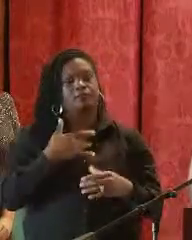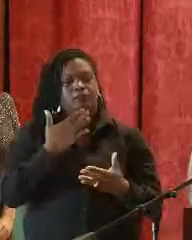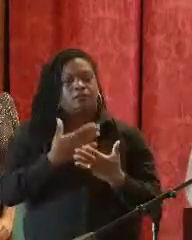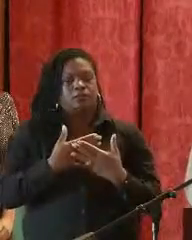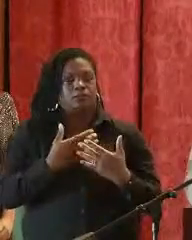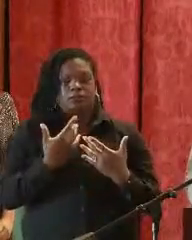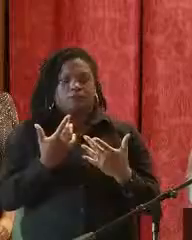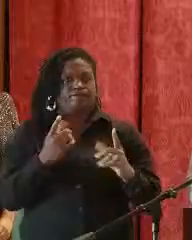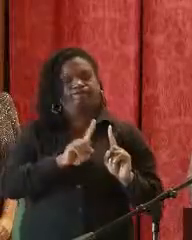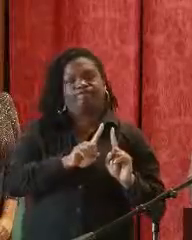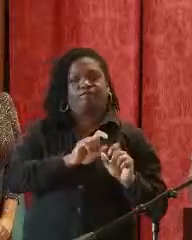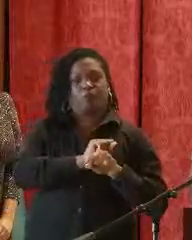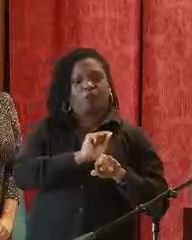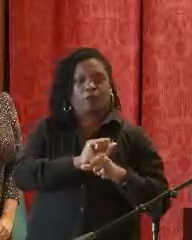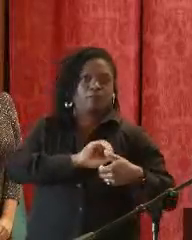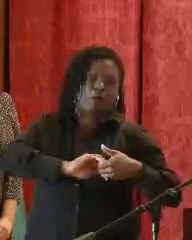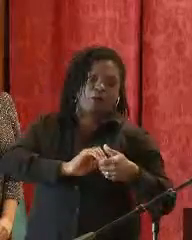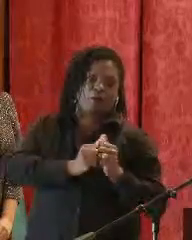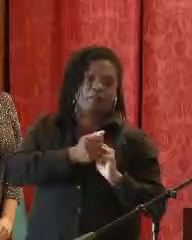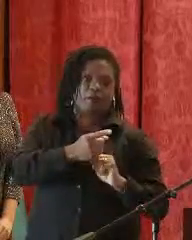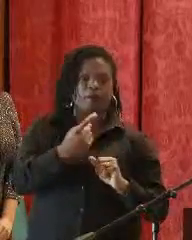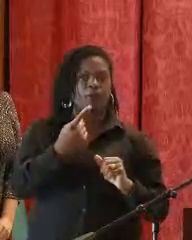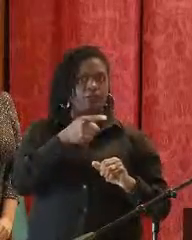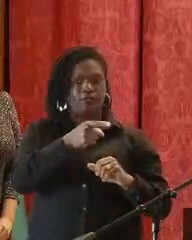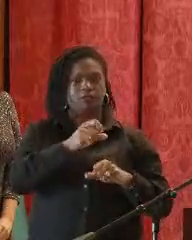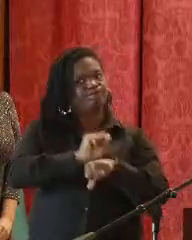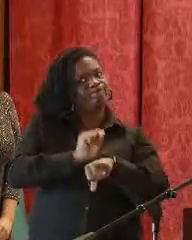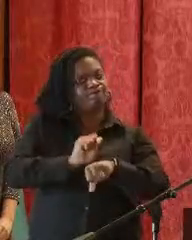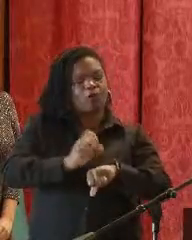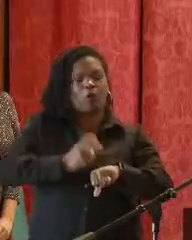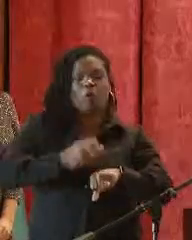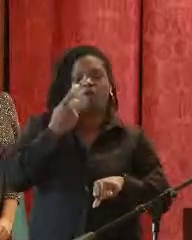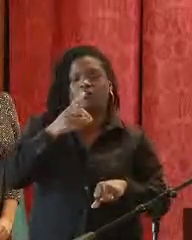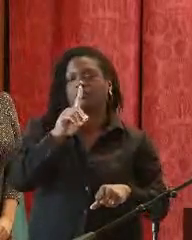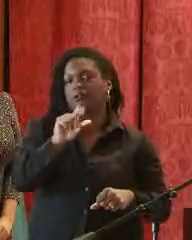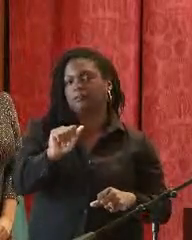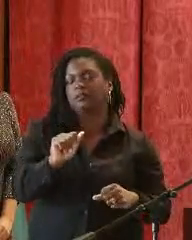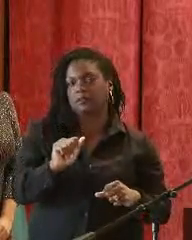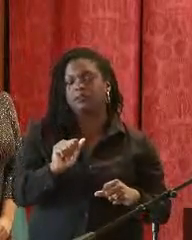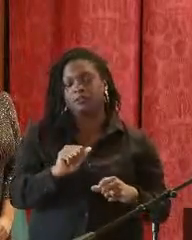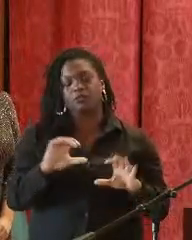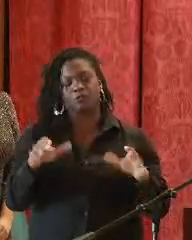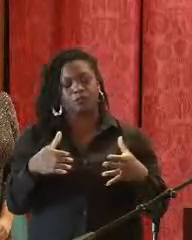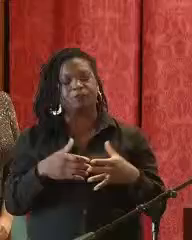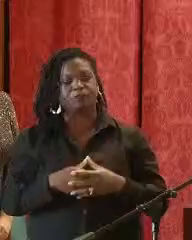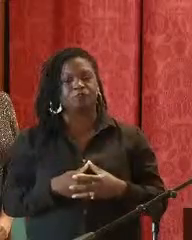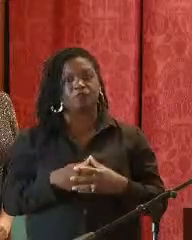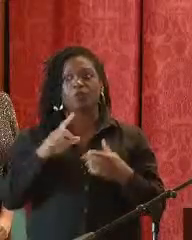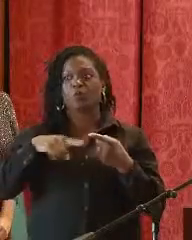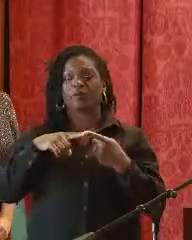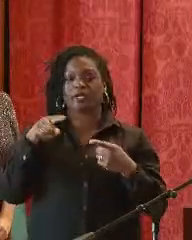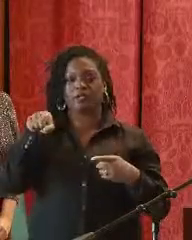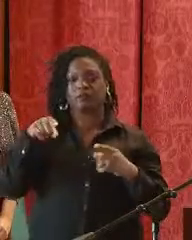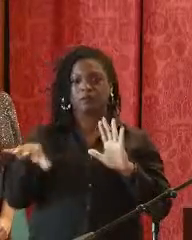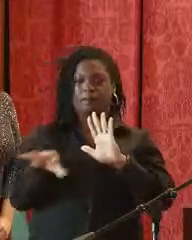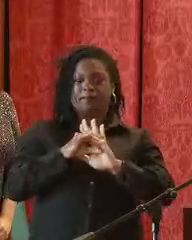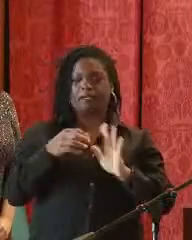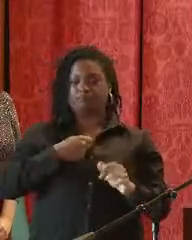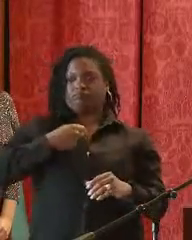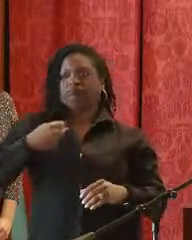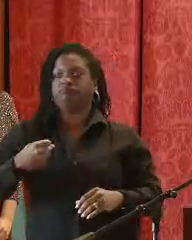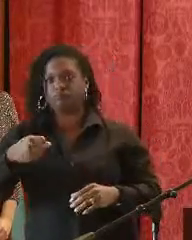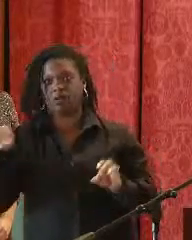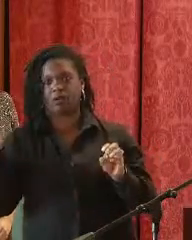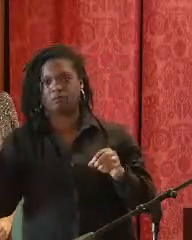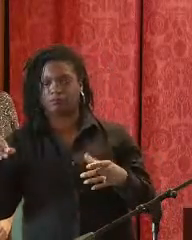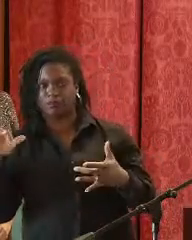her. Over the years, when we come into an office, as I am today, it always it